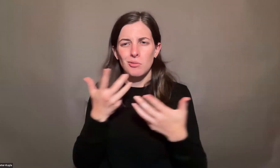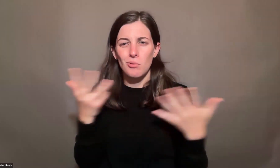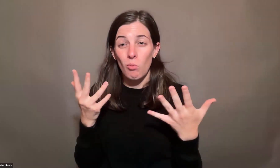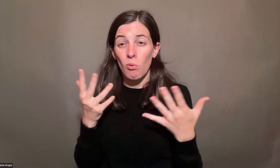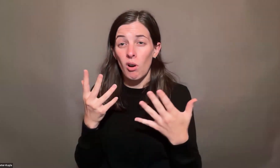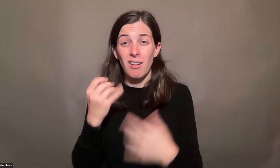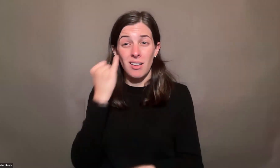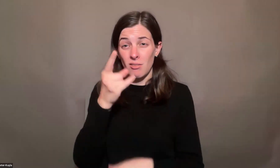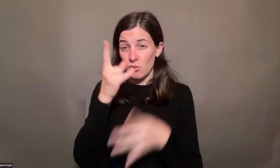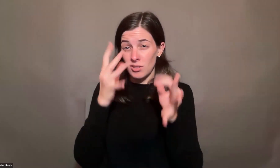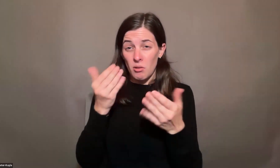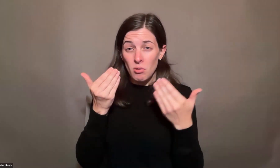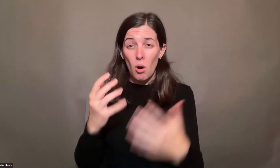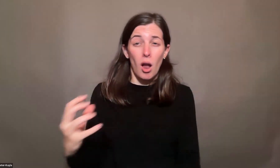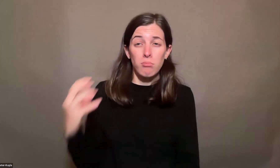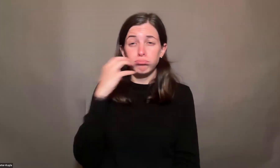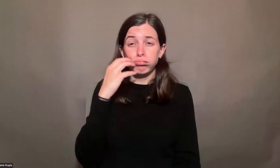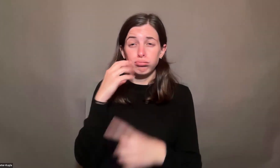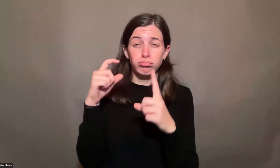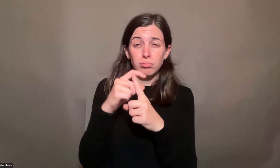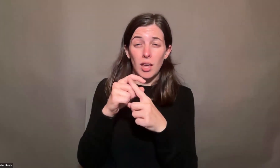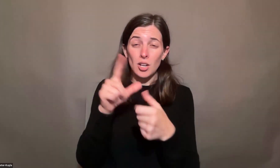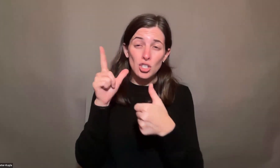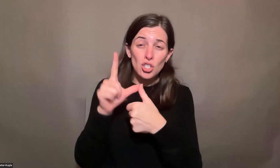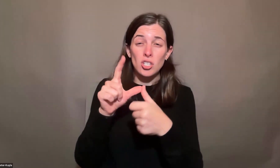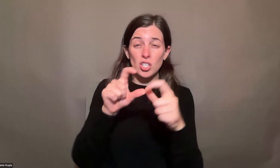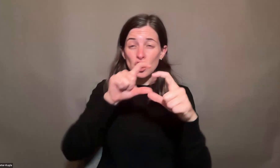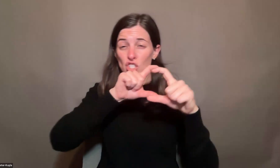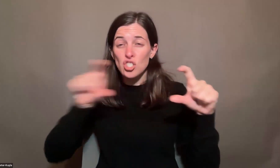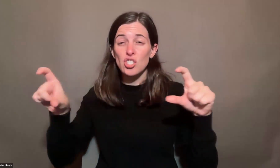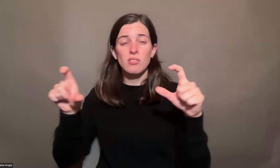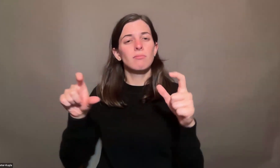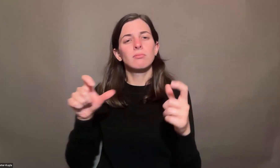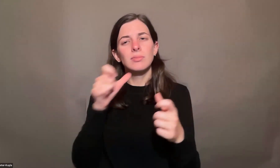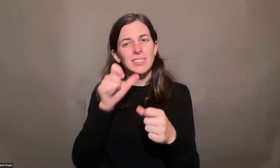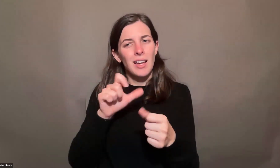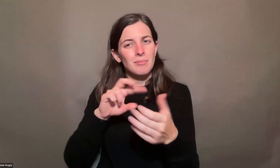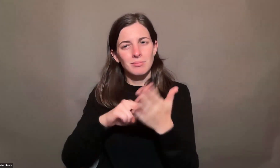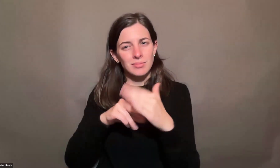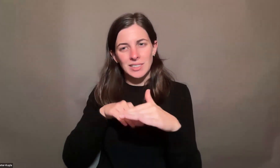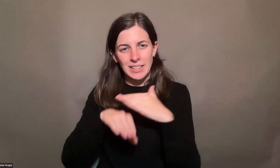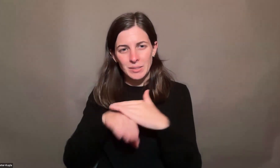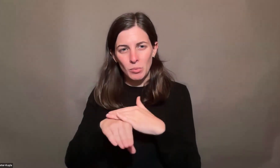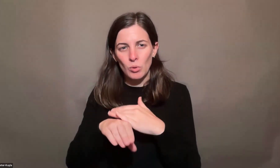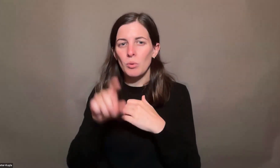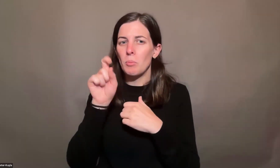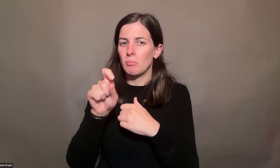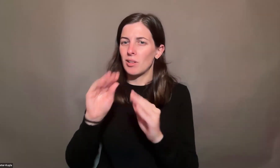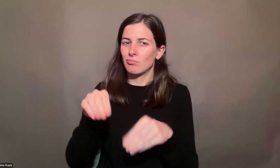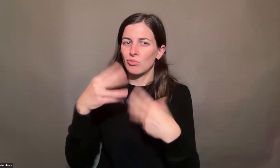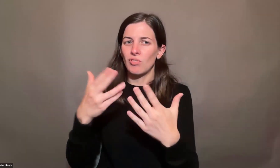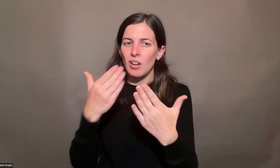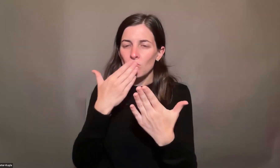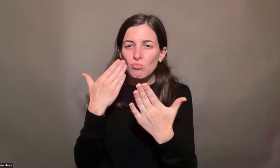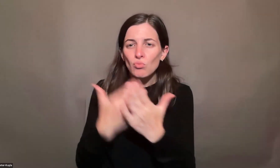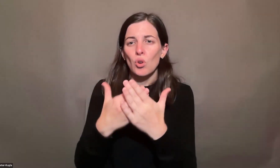styles that any software, but if in this case we're talking about Word, provide to make sure they are accessible. It's just a